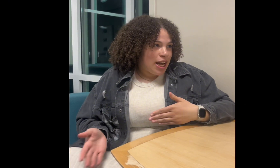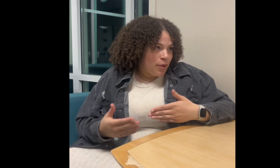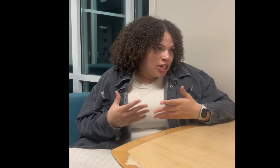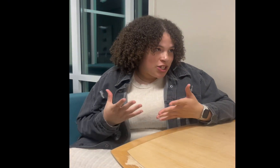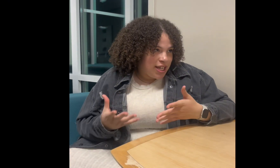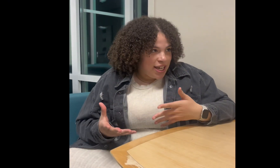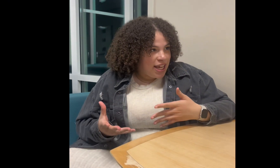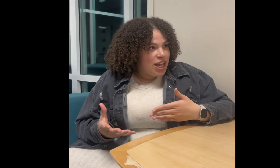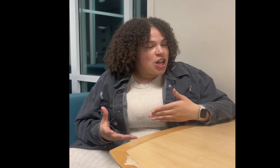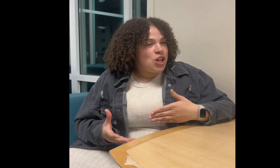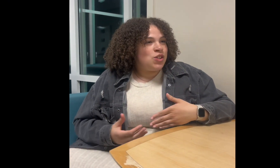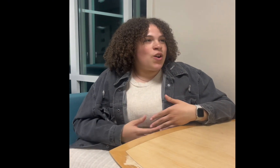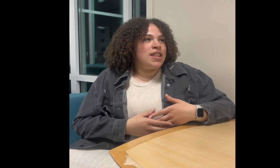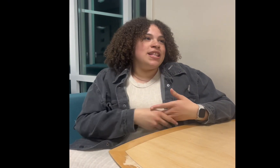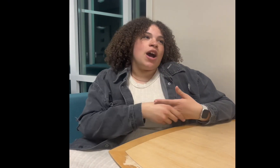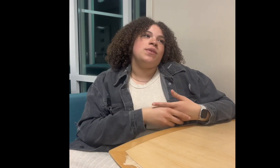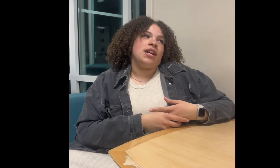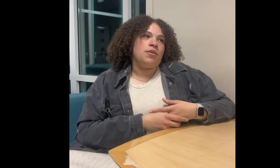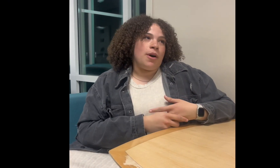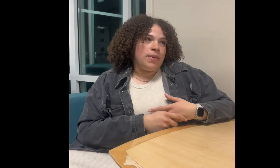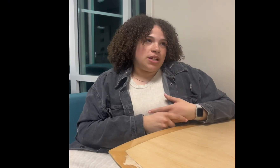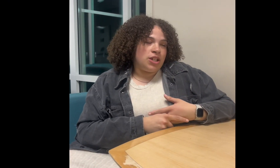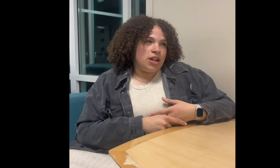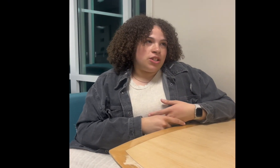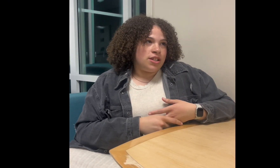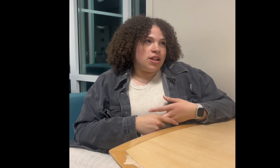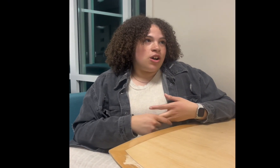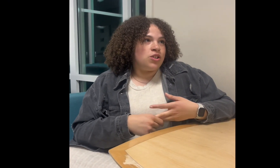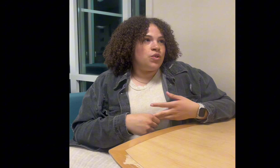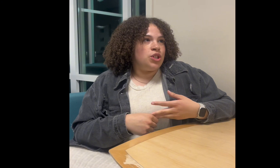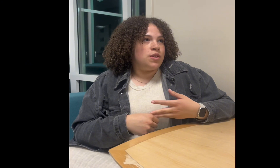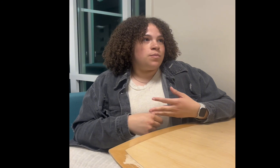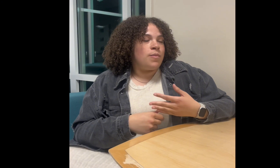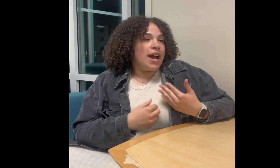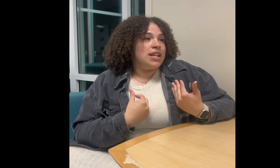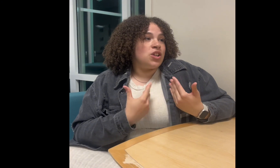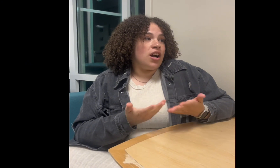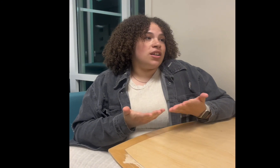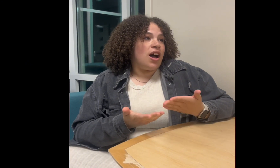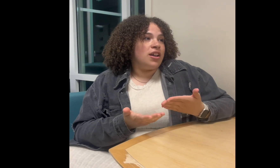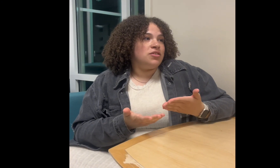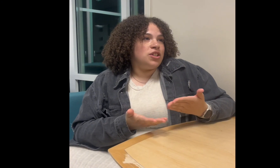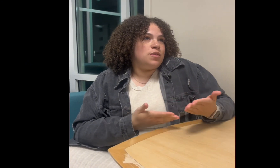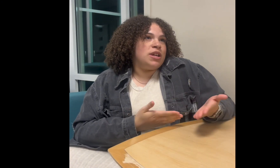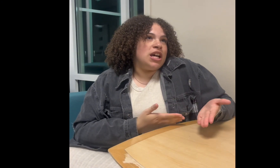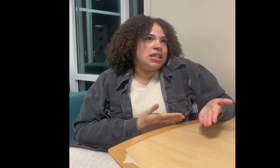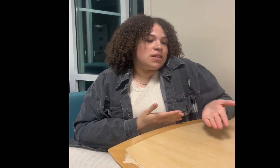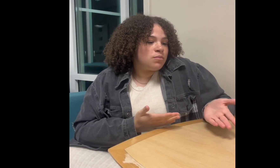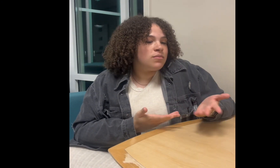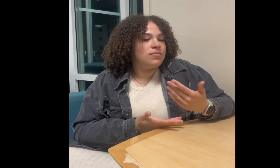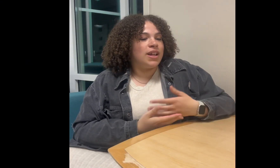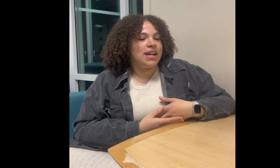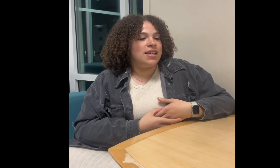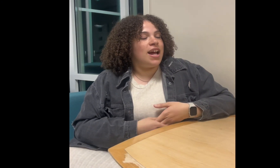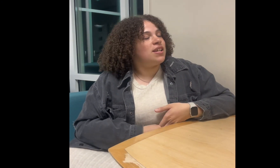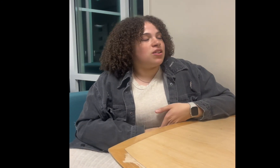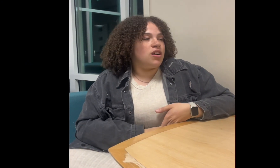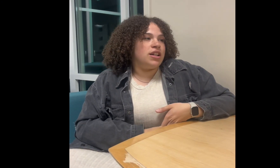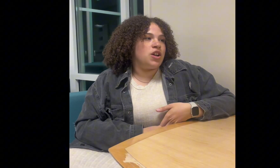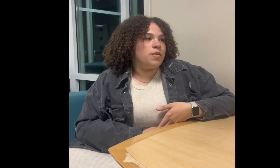would understand it. So I think that was like one of my biggest challenges. And also just, I didn't talk a lot just because, like I said, I didn't start talking until I was